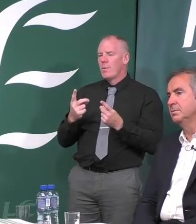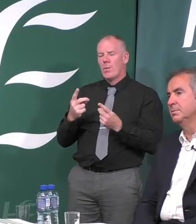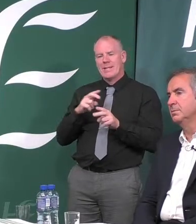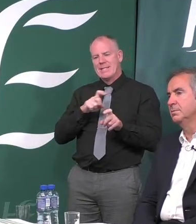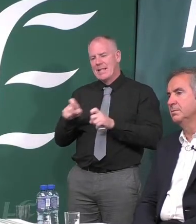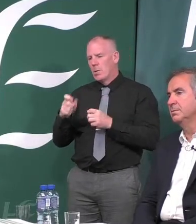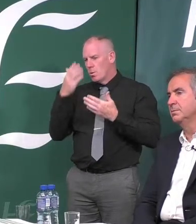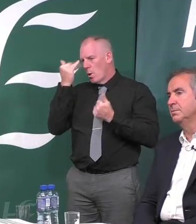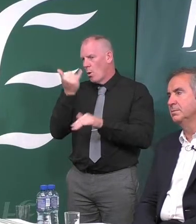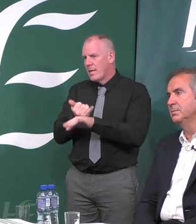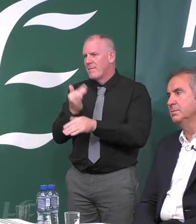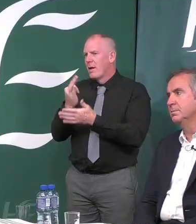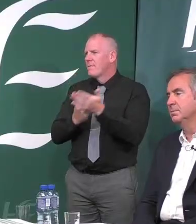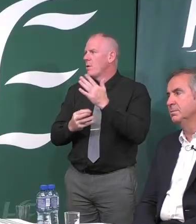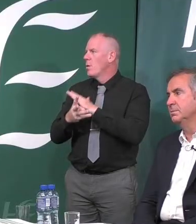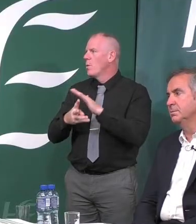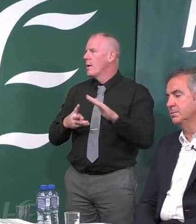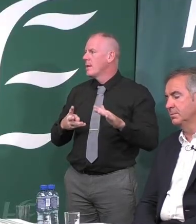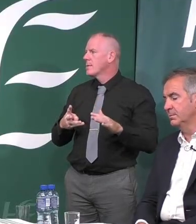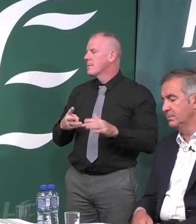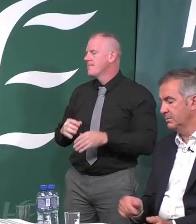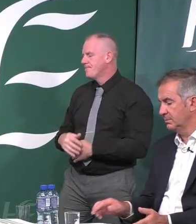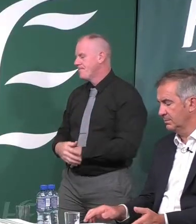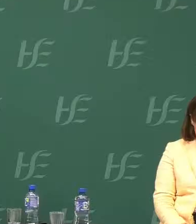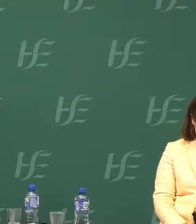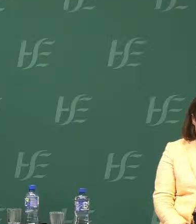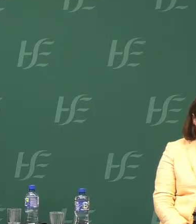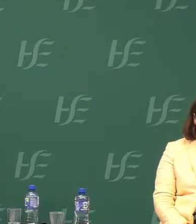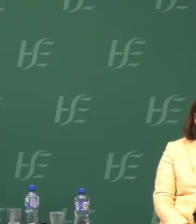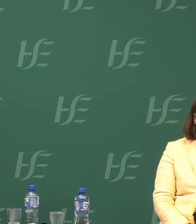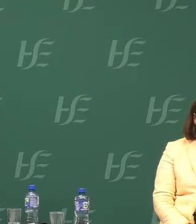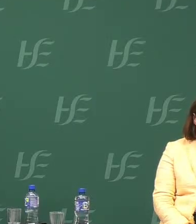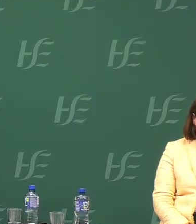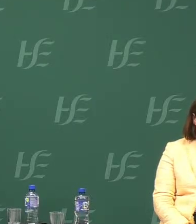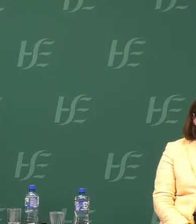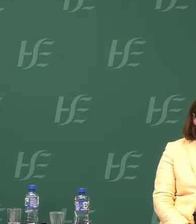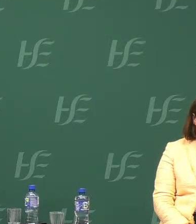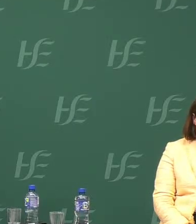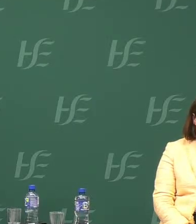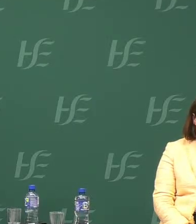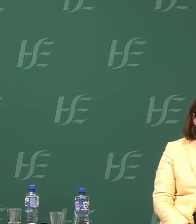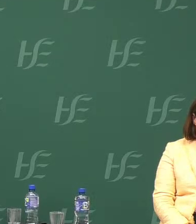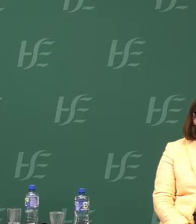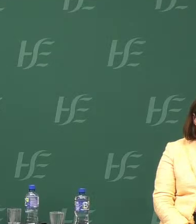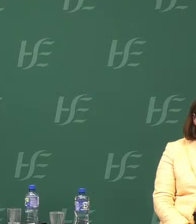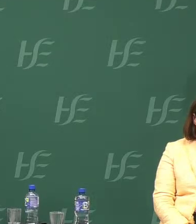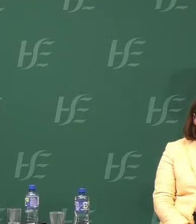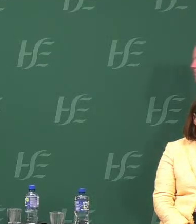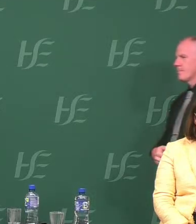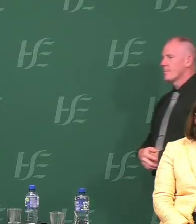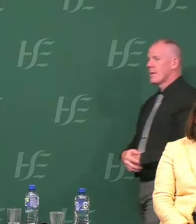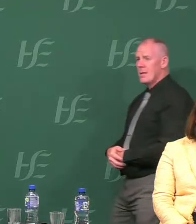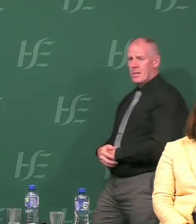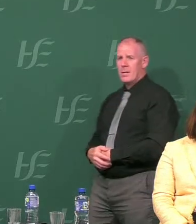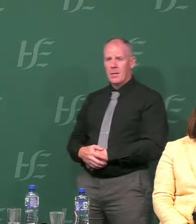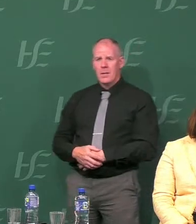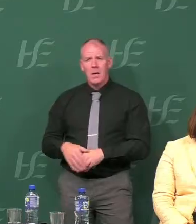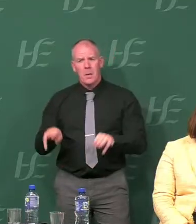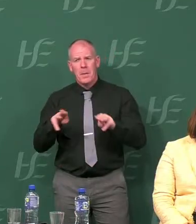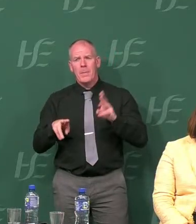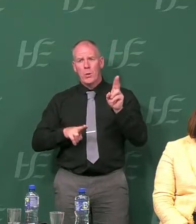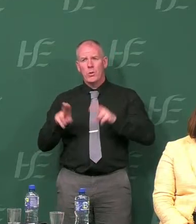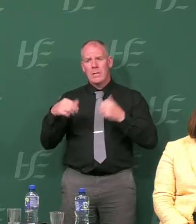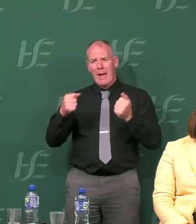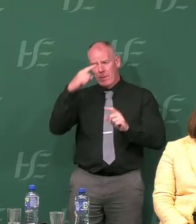weeks. A couple of points. I think the public should have great grounds for optimism based on what's happening with the